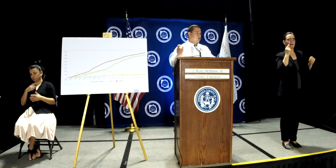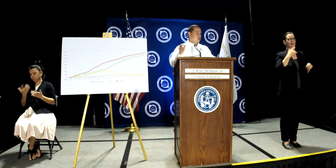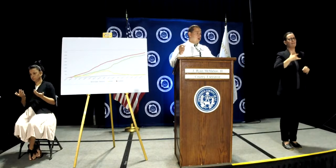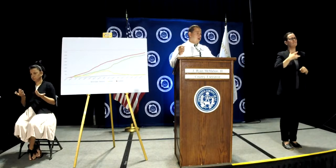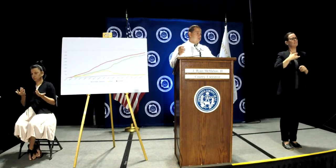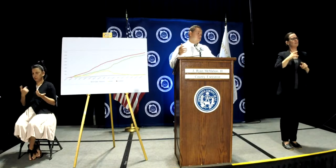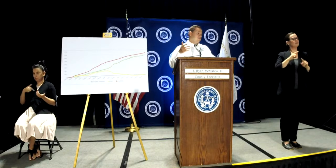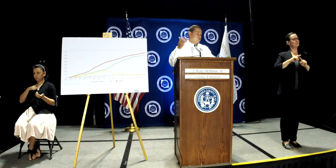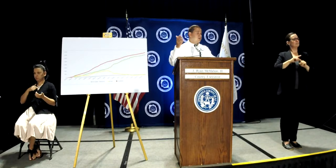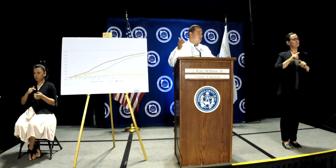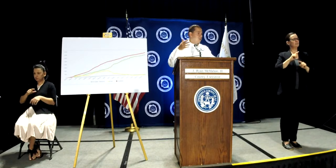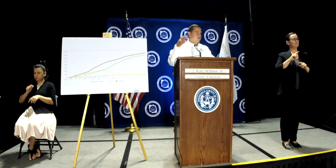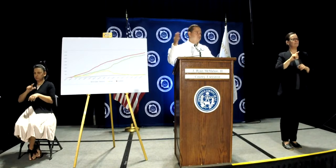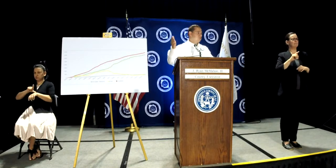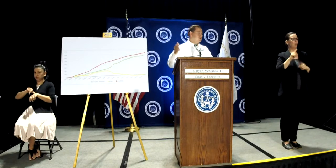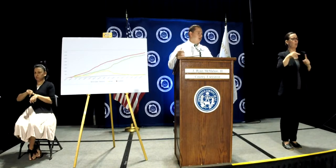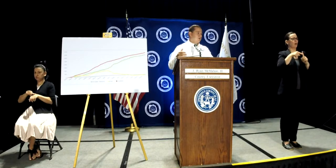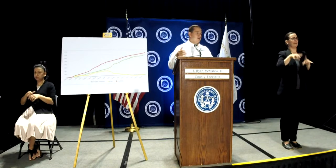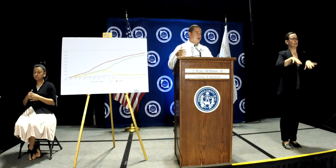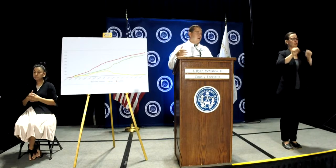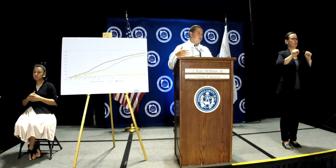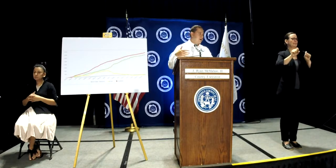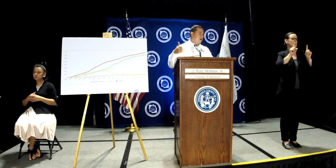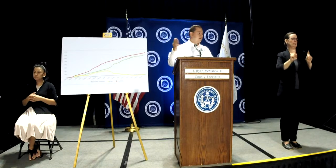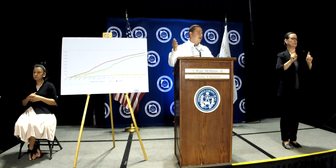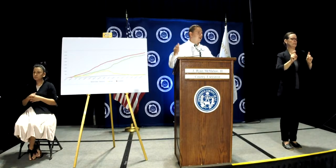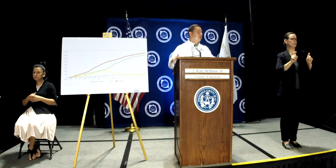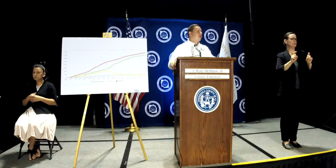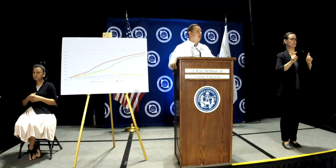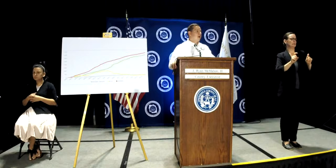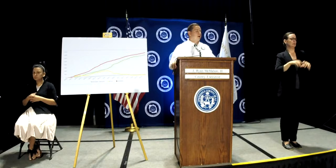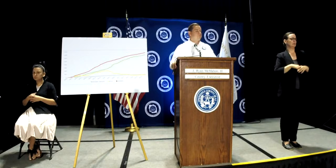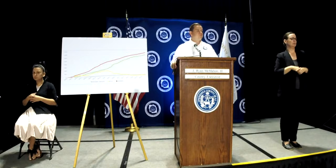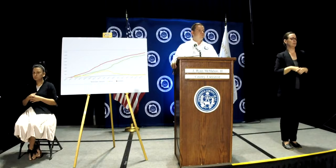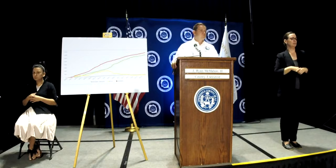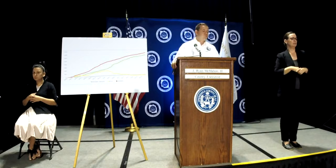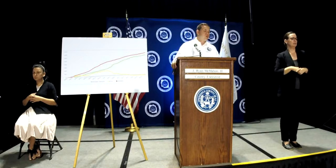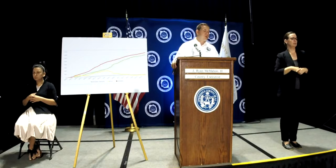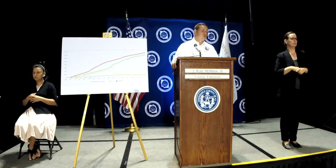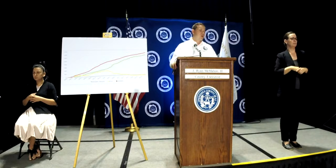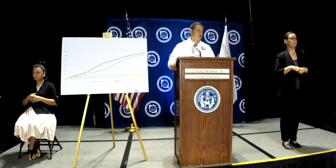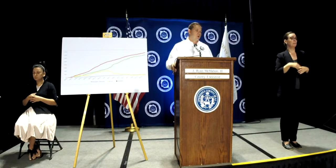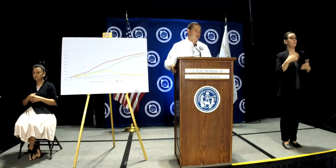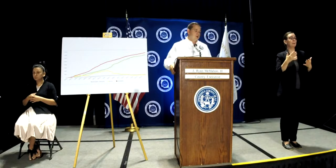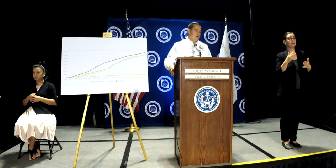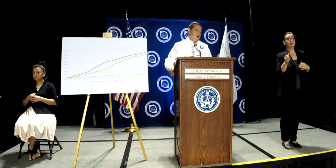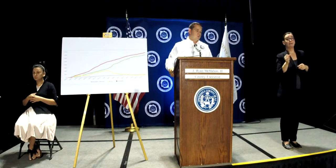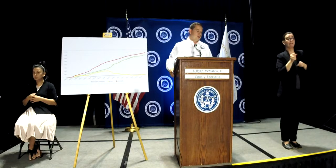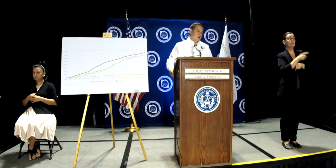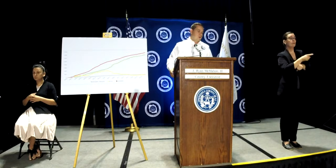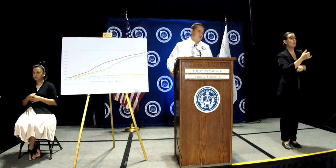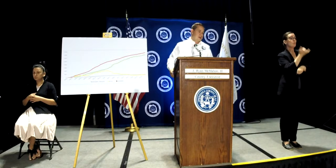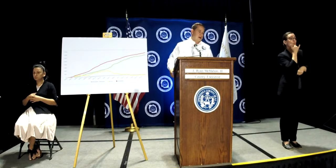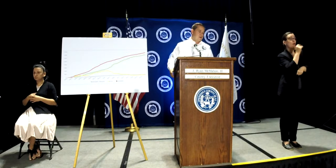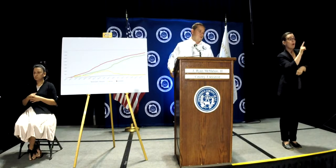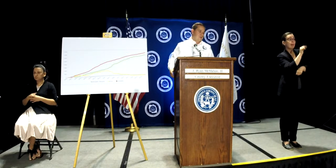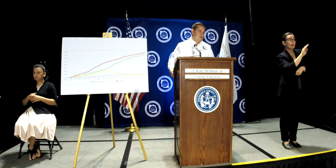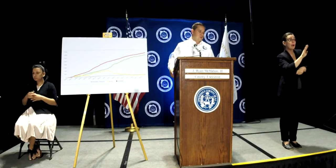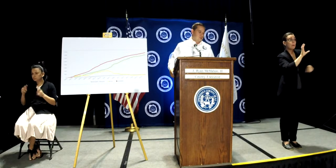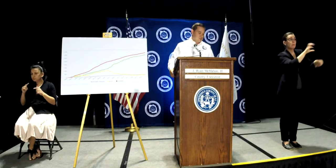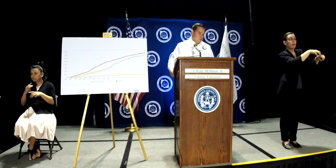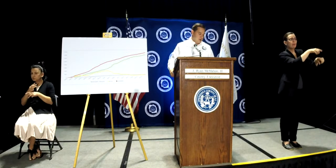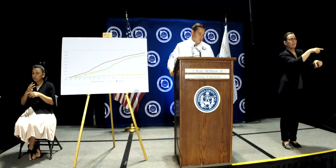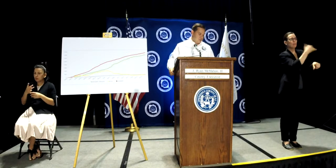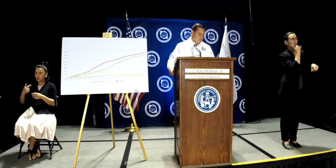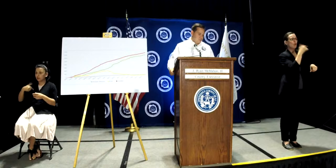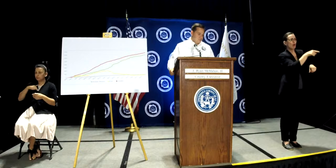attribute and mistakes are made. Should have gone to Oneida County, not Onondaga. And so we always have, that's